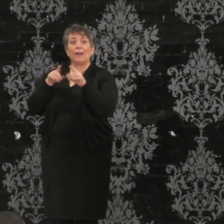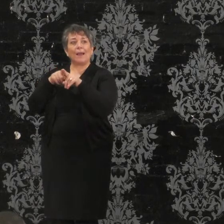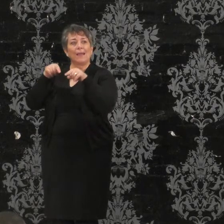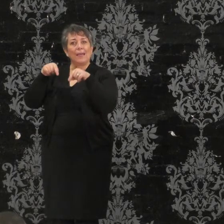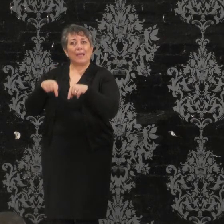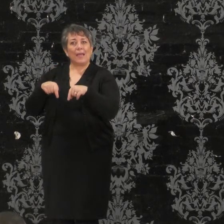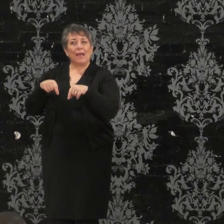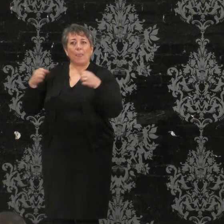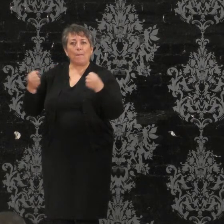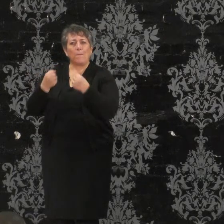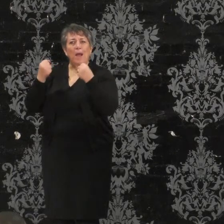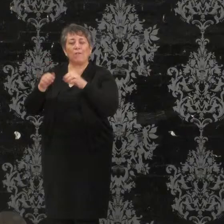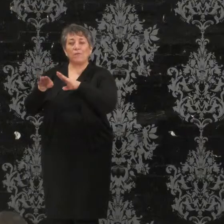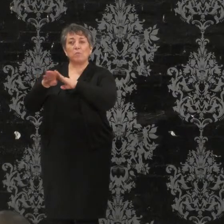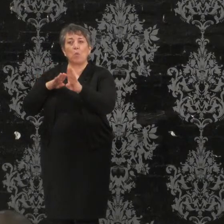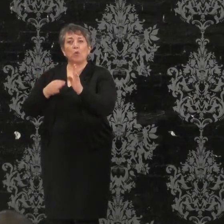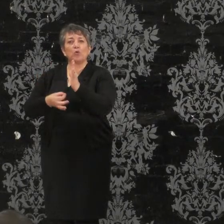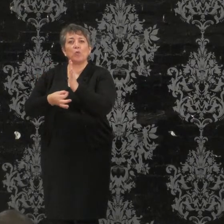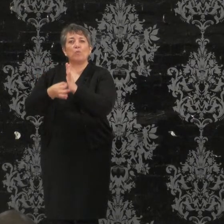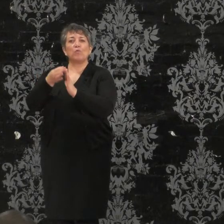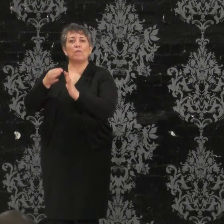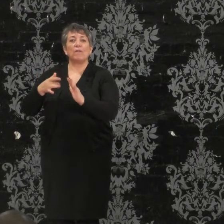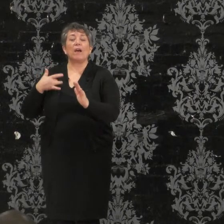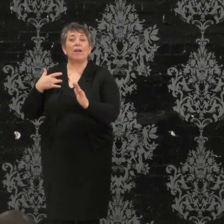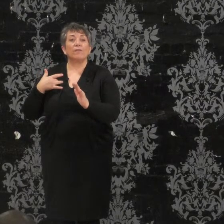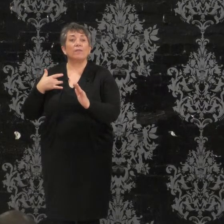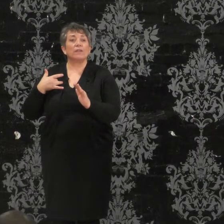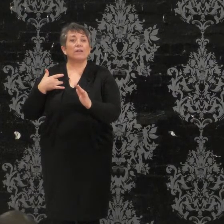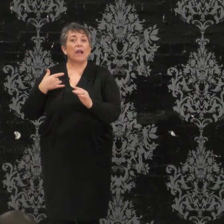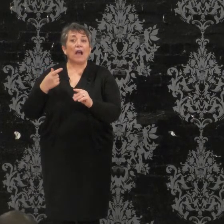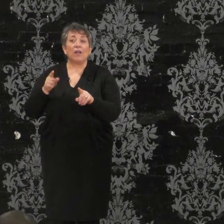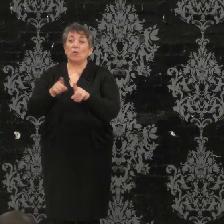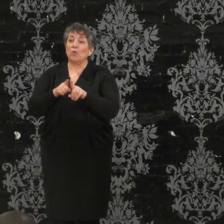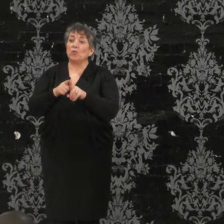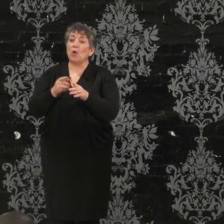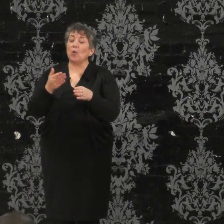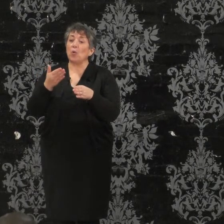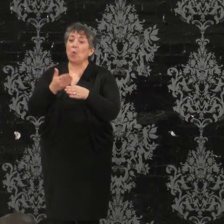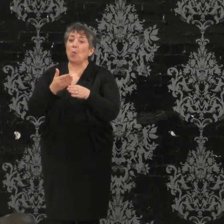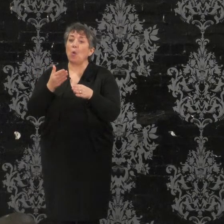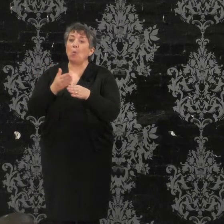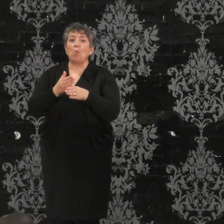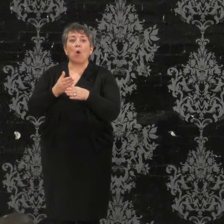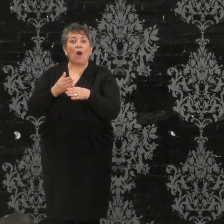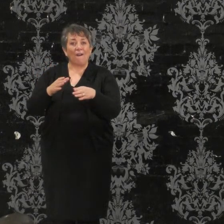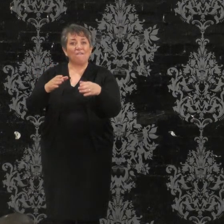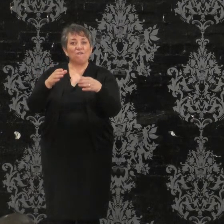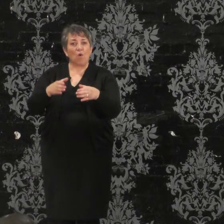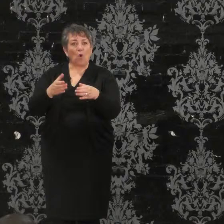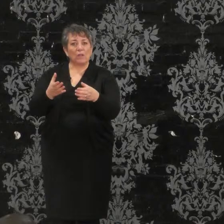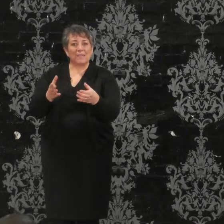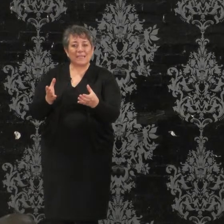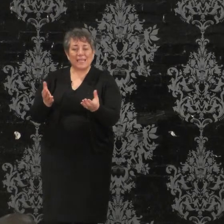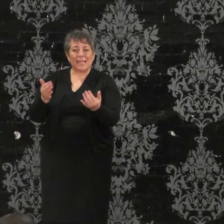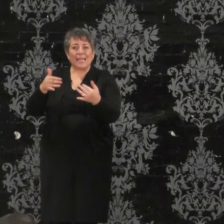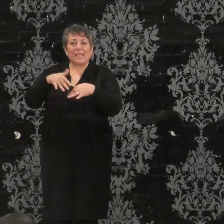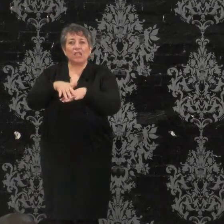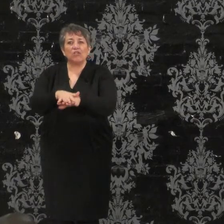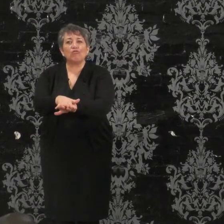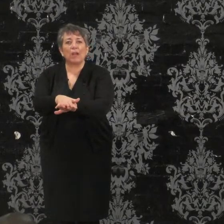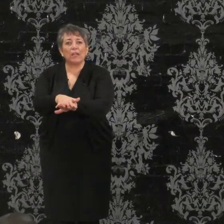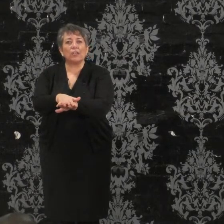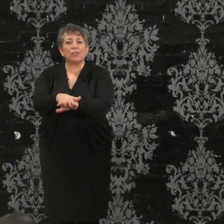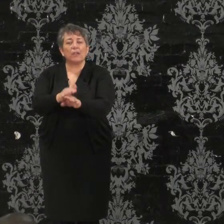sport to improve lives, and to our Workforce Integration Network programme, which is supporting young black